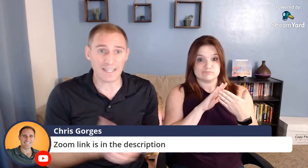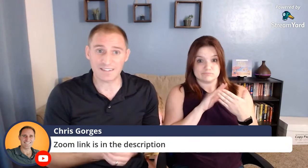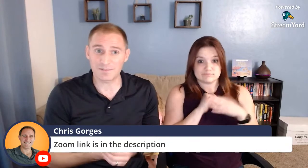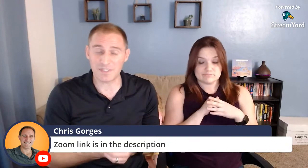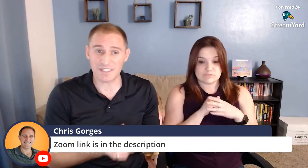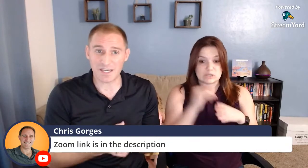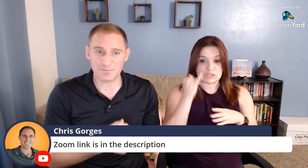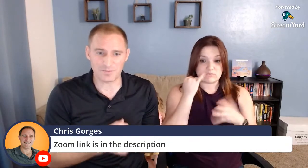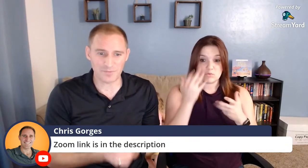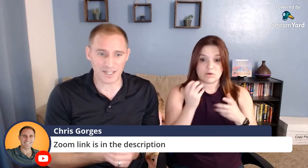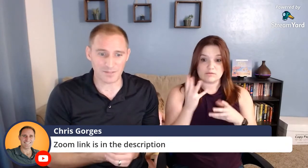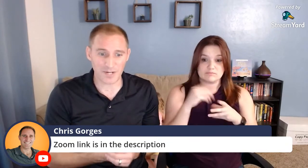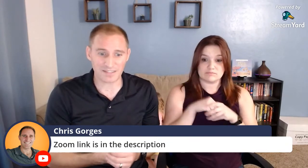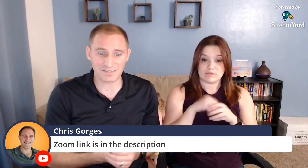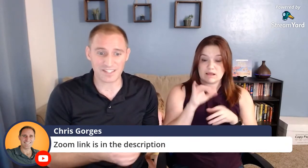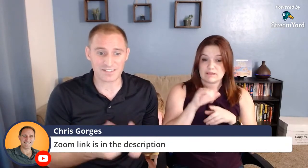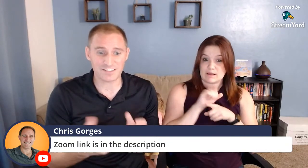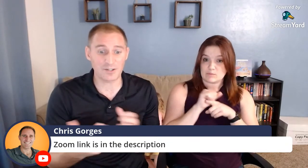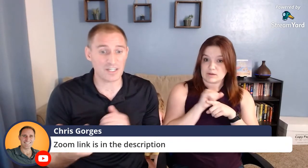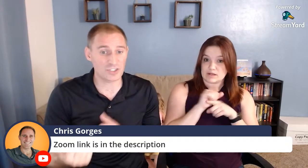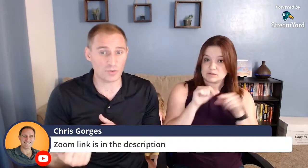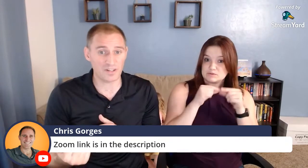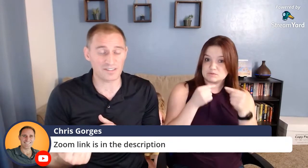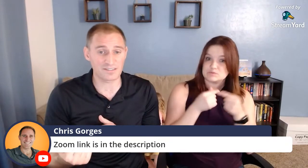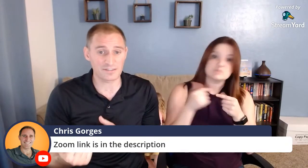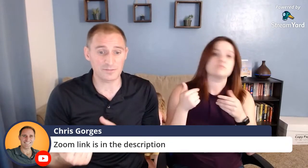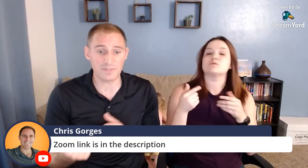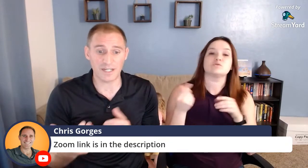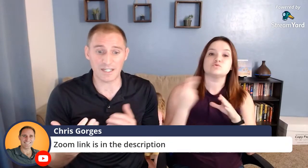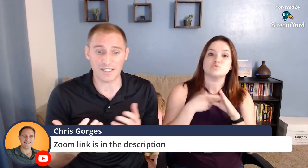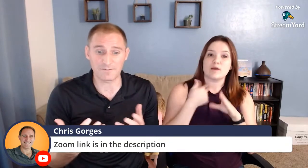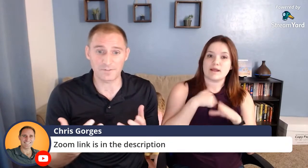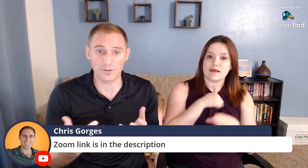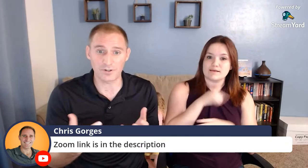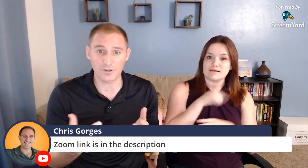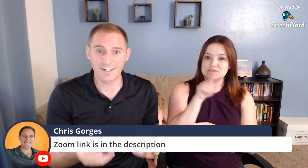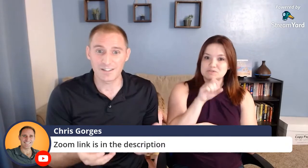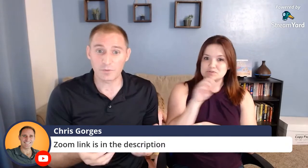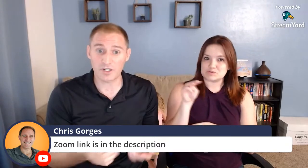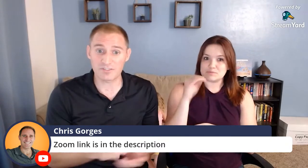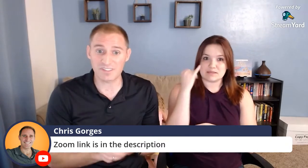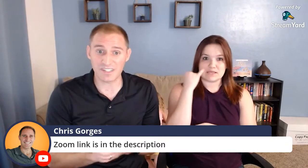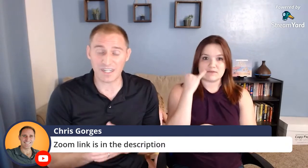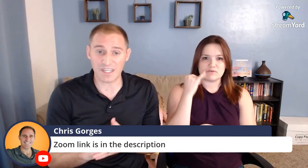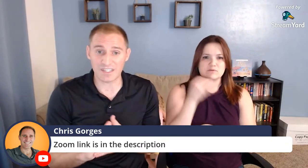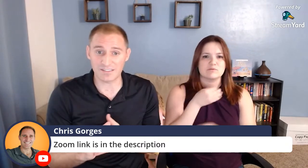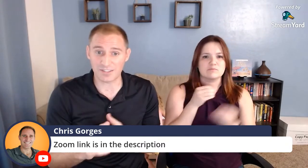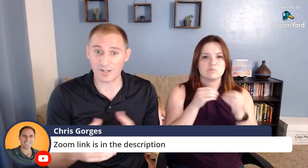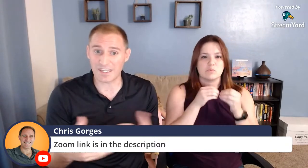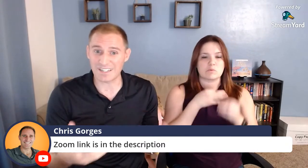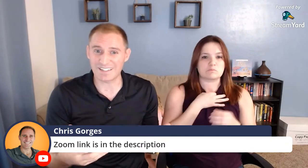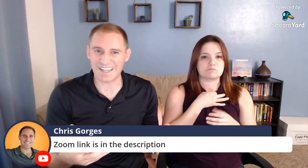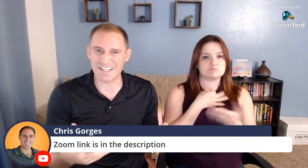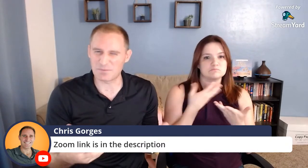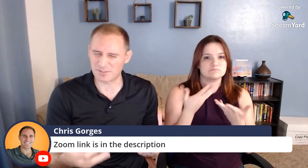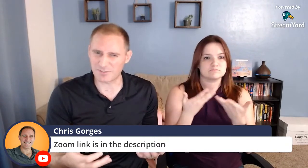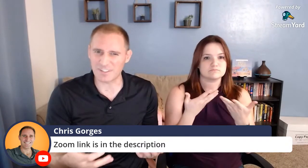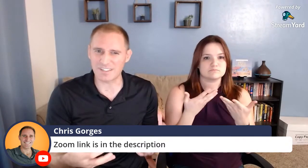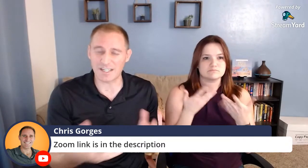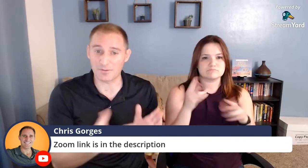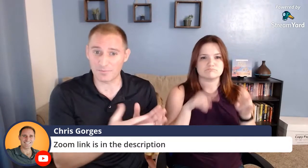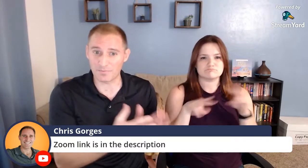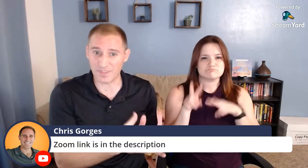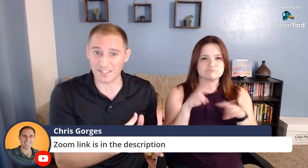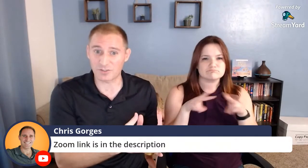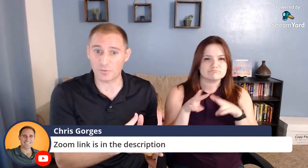you would like to be in the practice session, go ahead and join us on Zoom. If you're more interested in just go ahead and